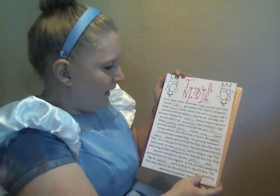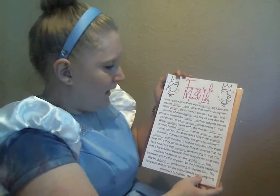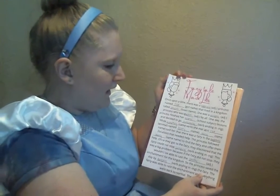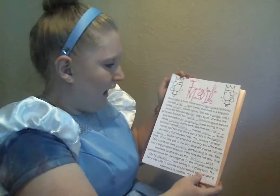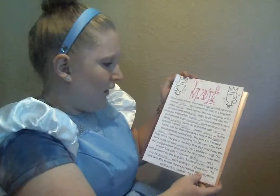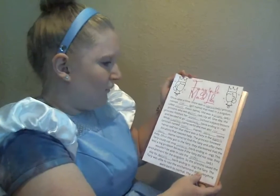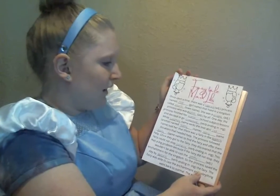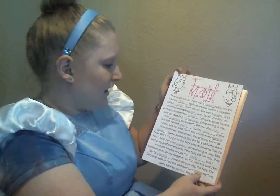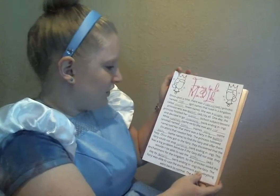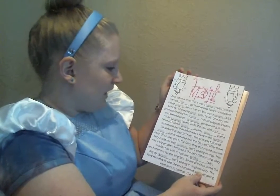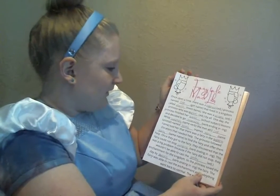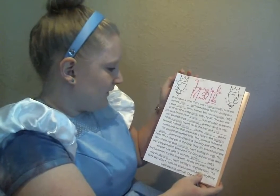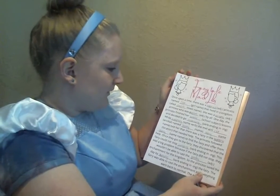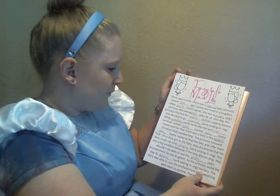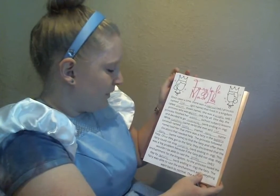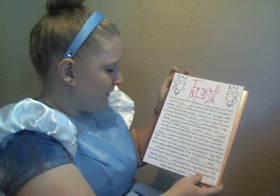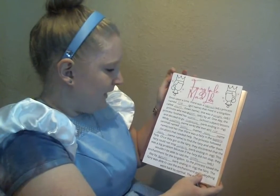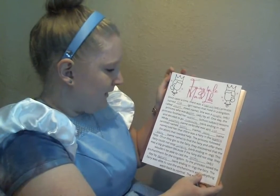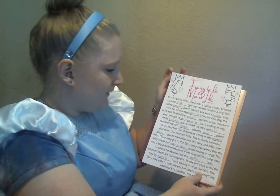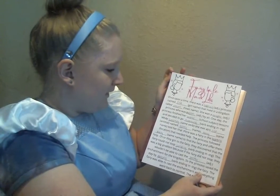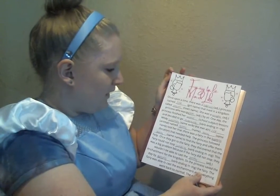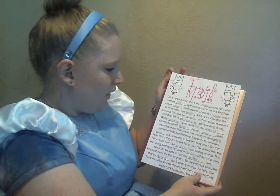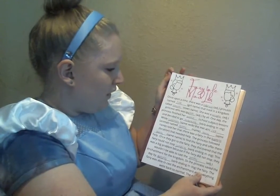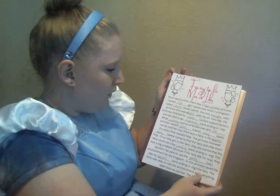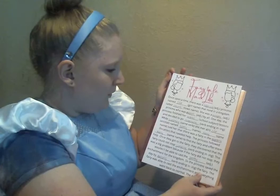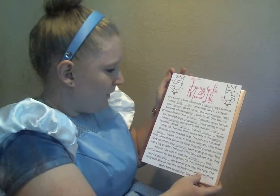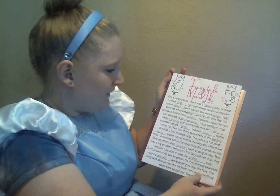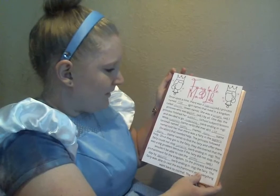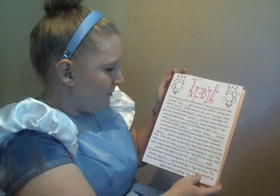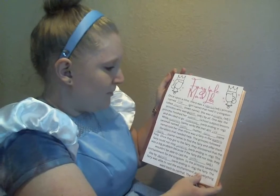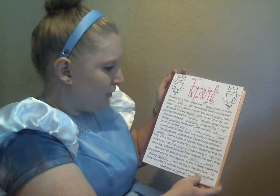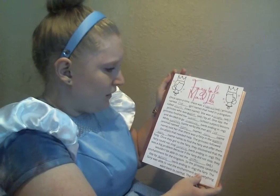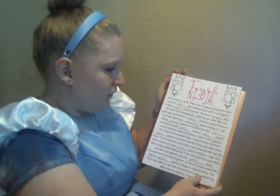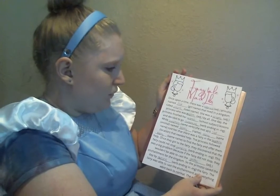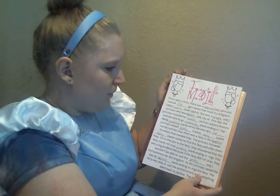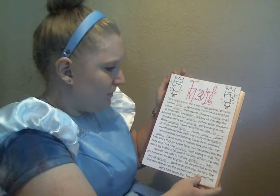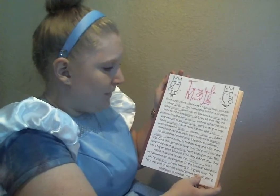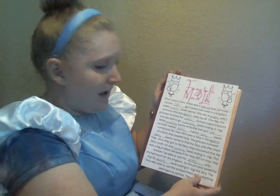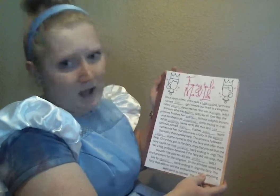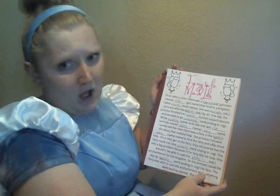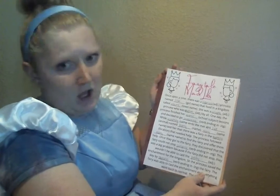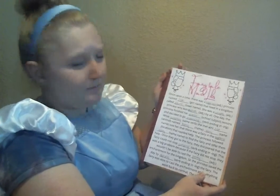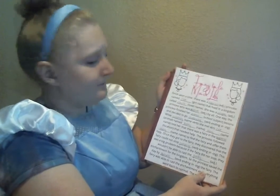an outrageous princess who was blue by all.